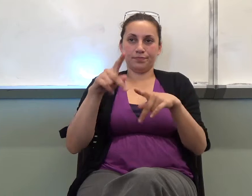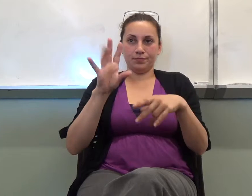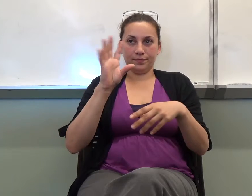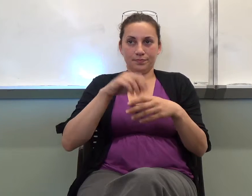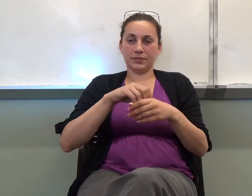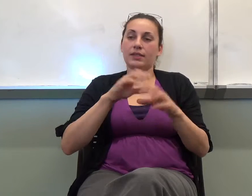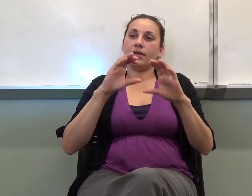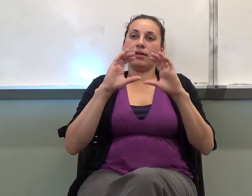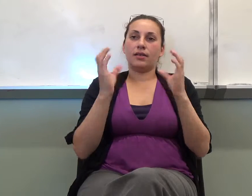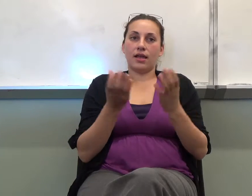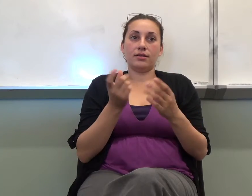class.